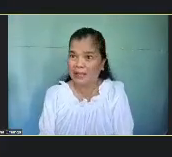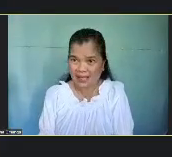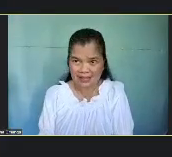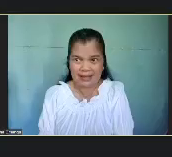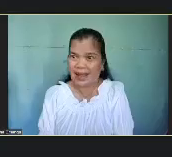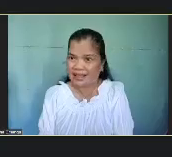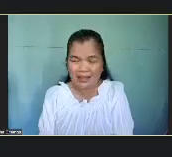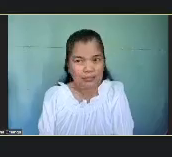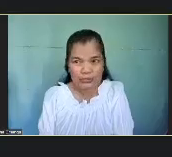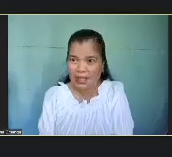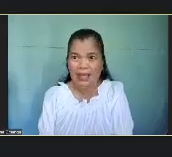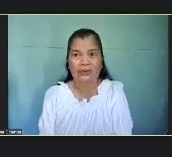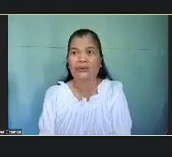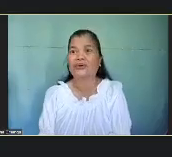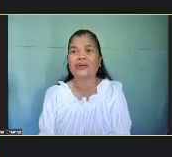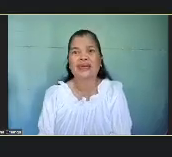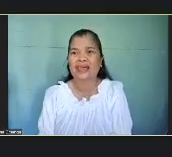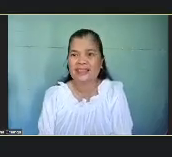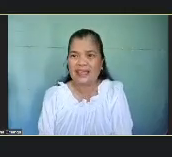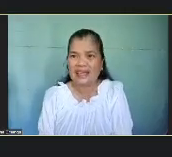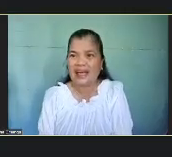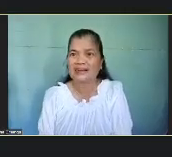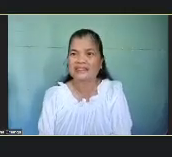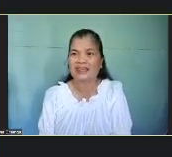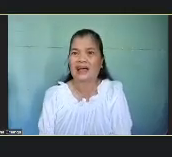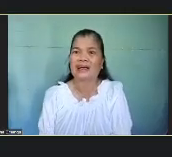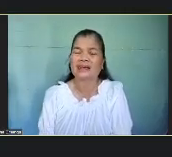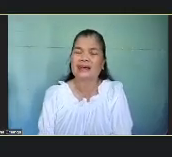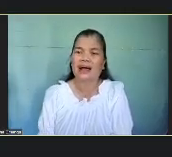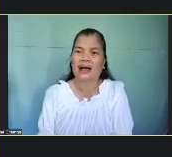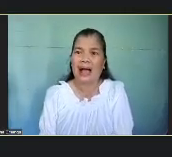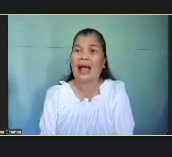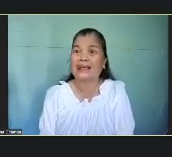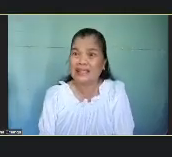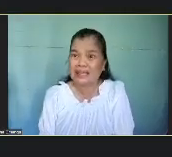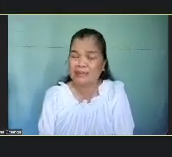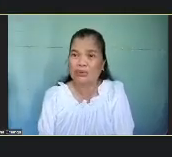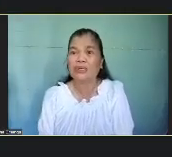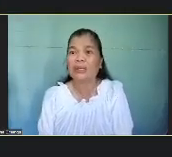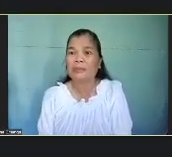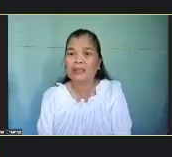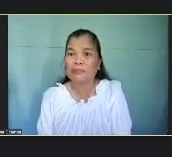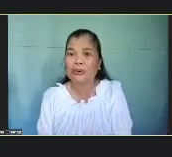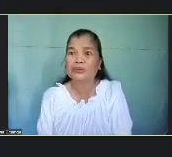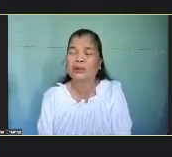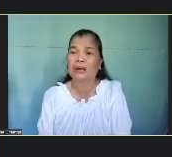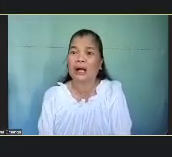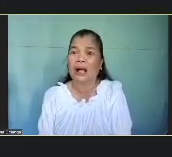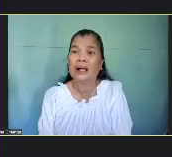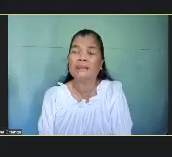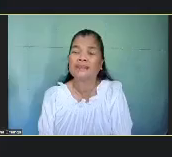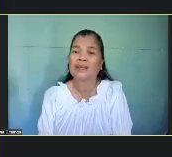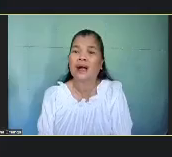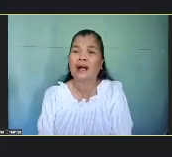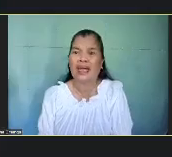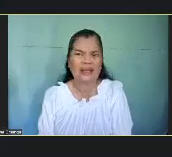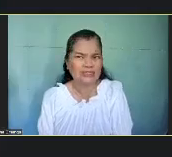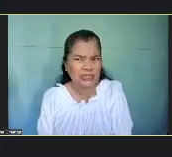all mandated. Lahat na po tayo, hindi lang sa academe, kundi pati po sa mga